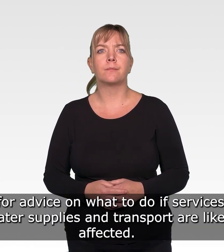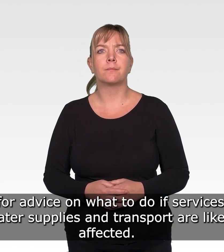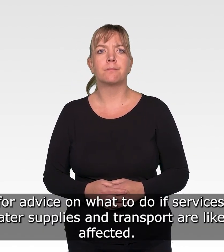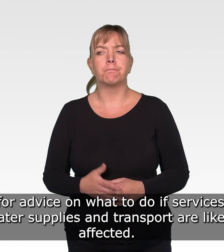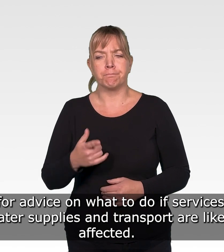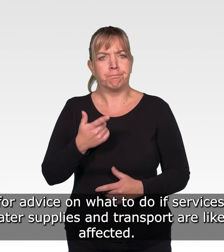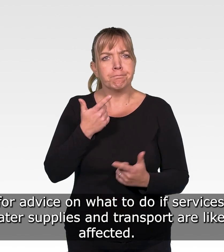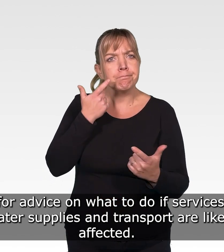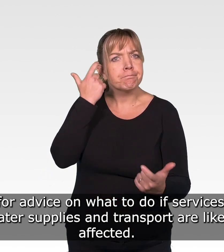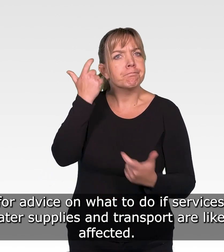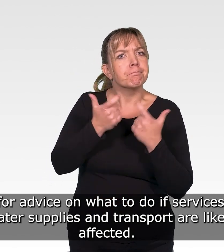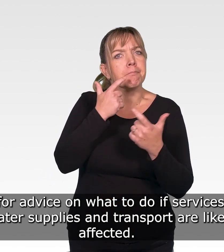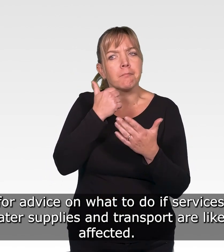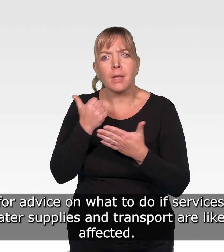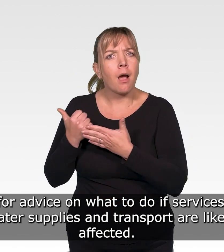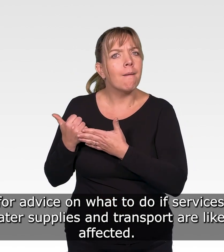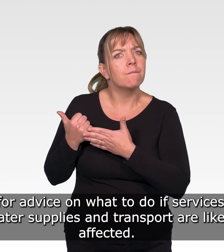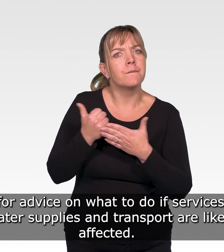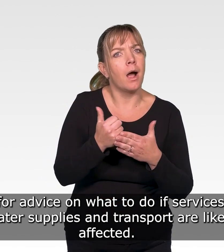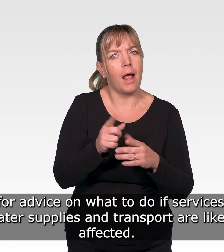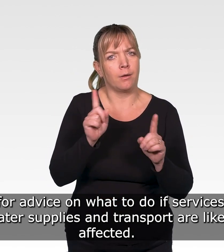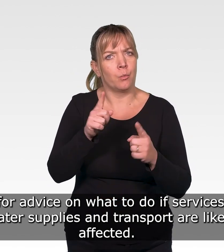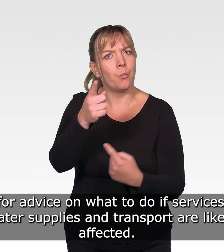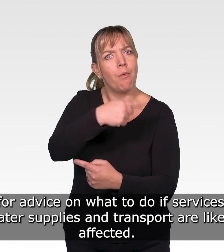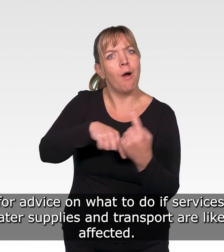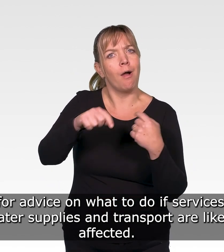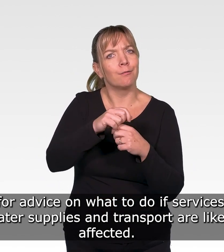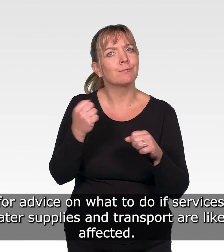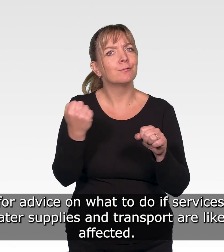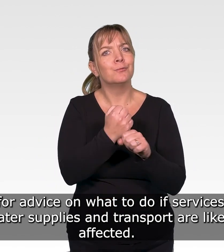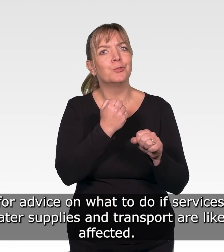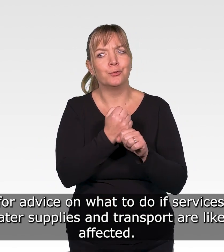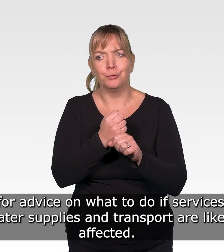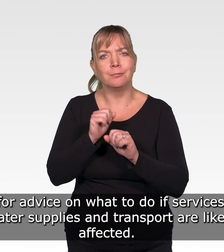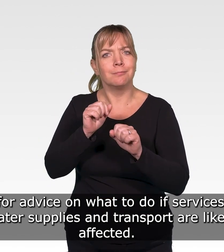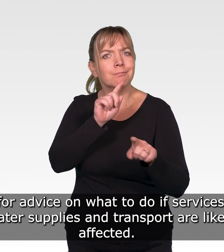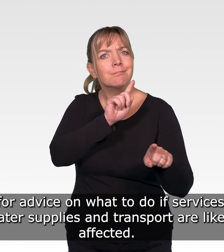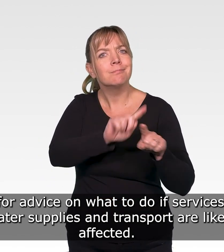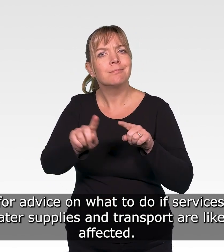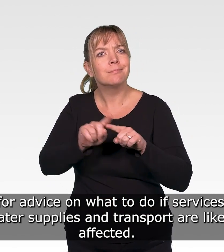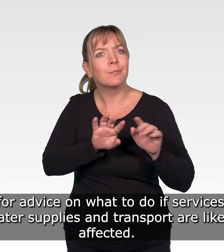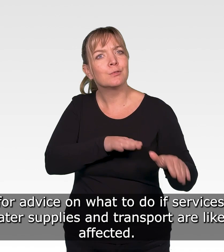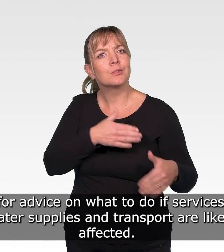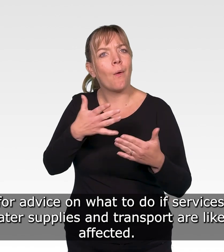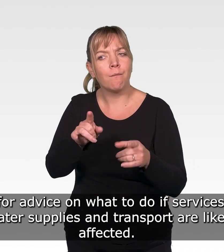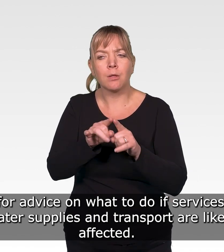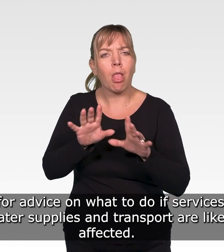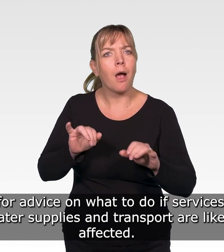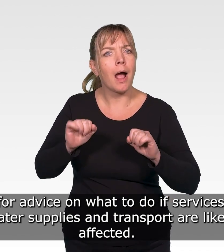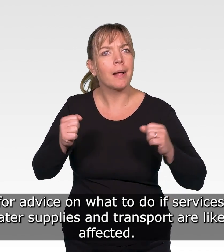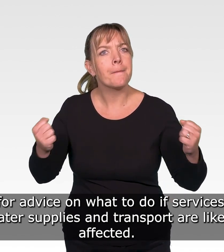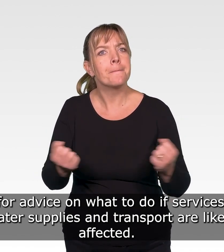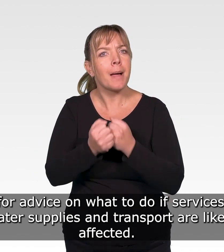Look out for advice on what to do if services such as power, water supplies, and transport are likely to be affected.